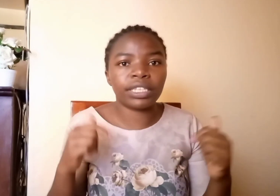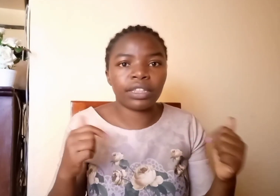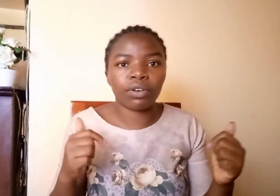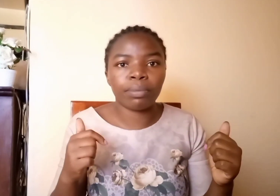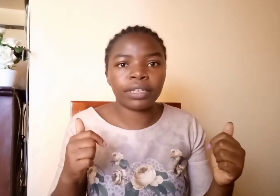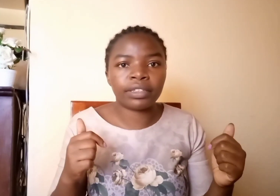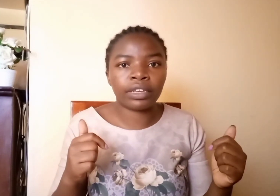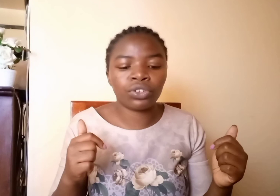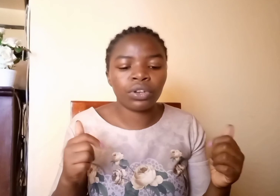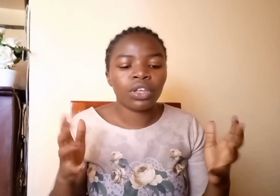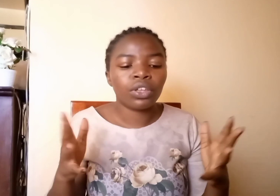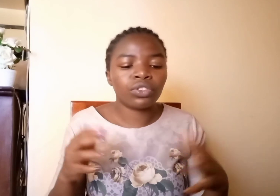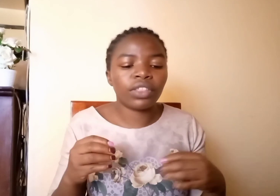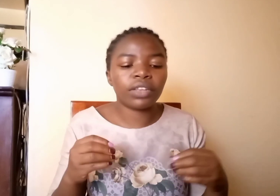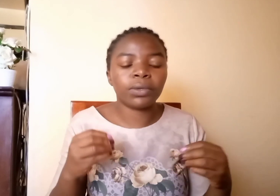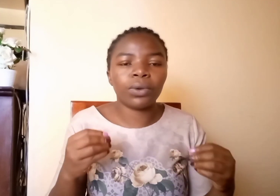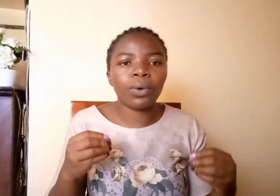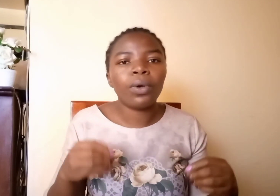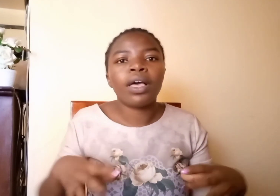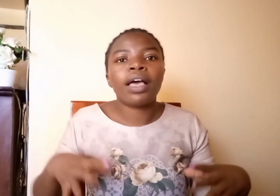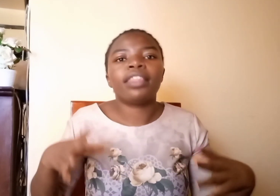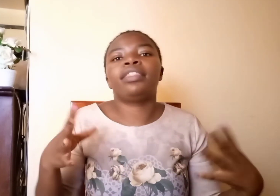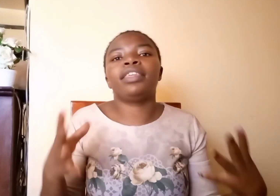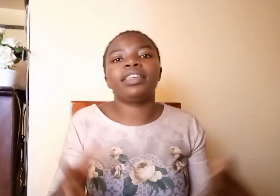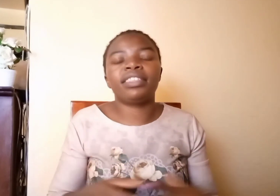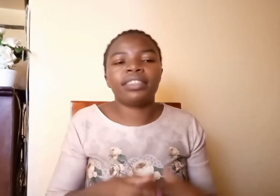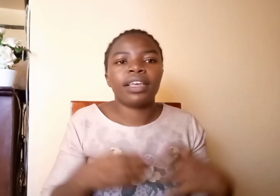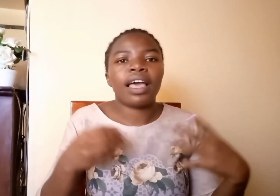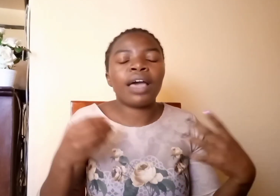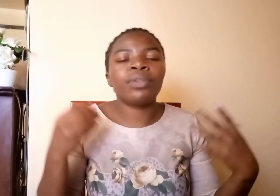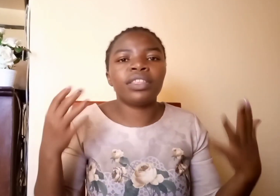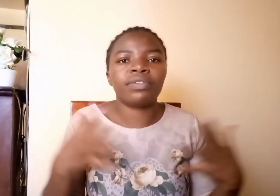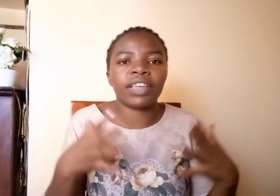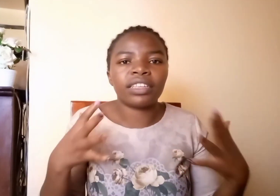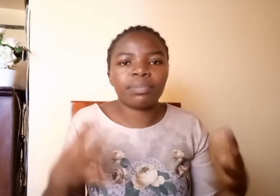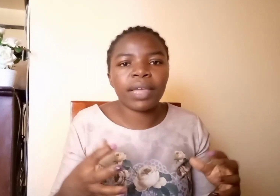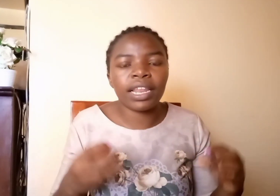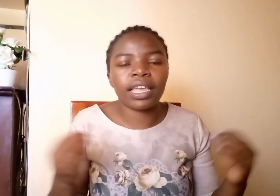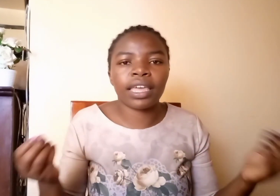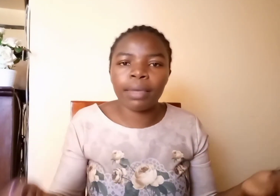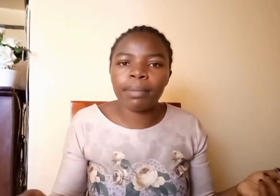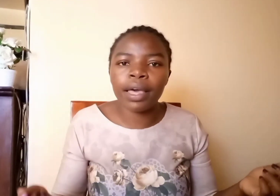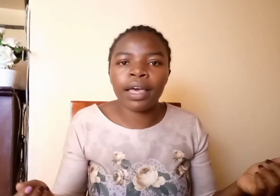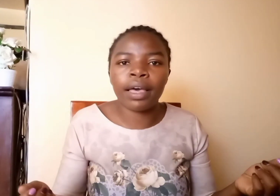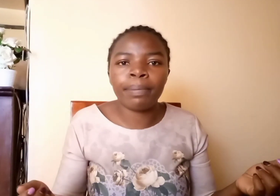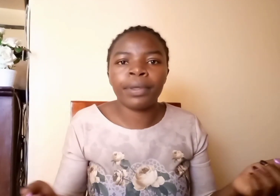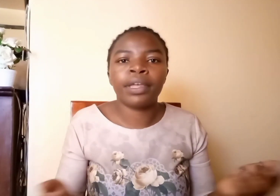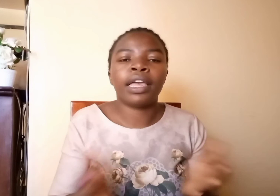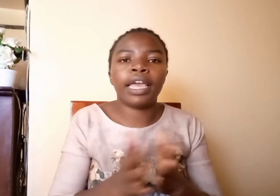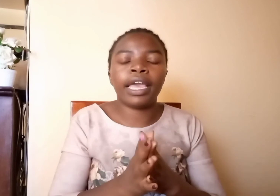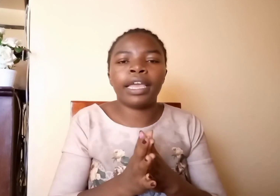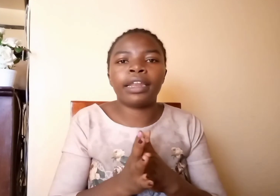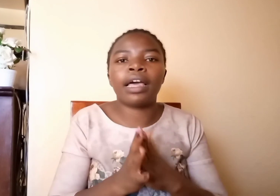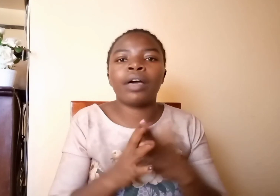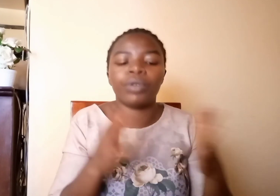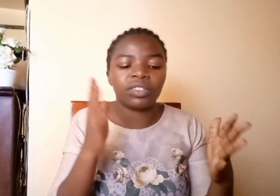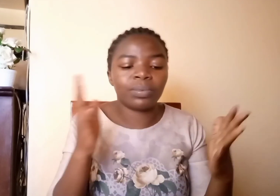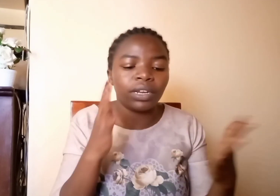in the comment section so that we know how this fingerspelling came up and how it spread